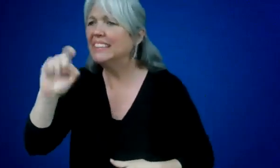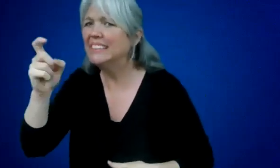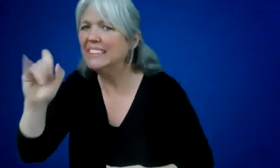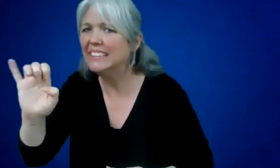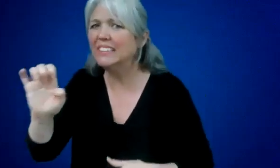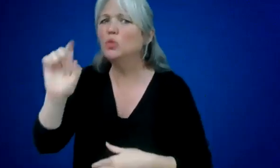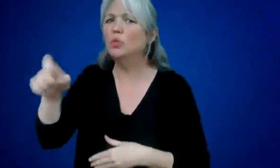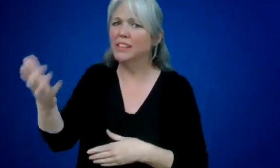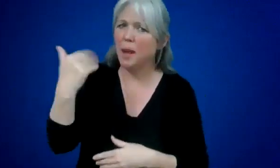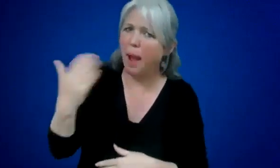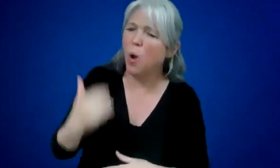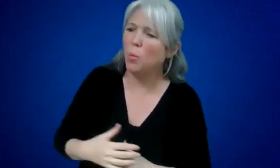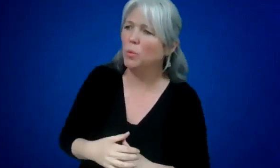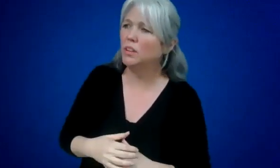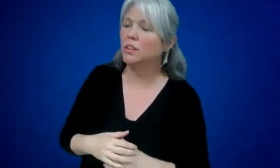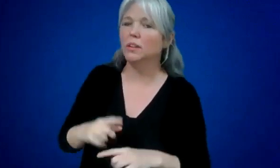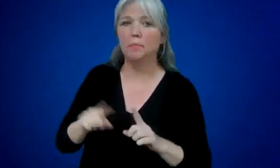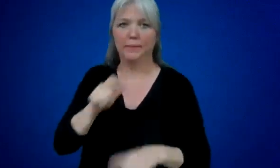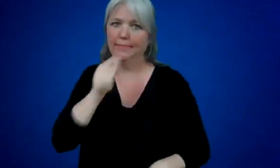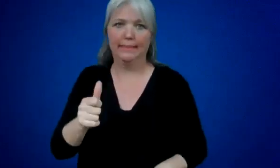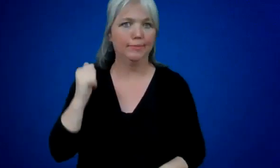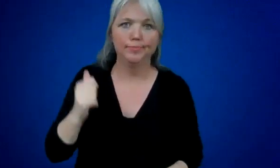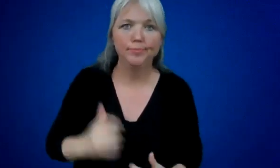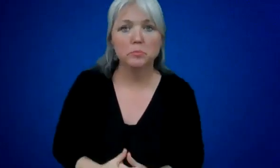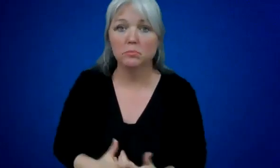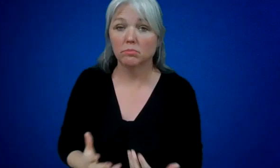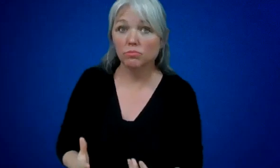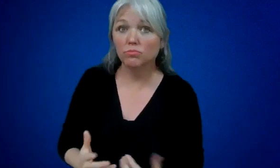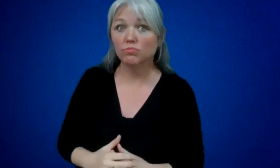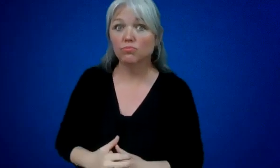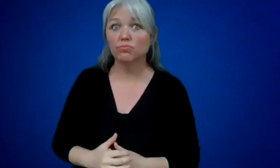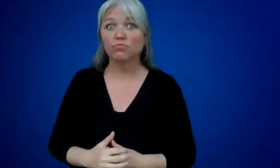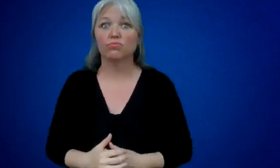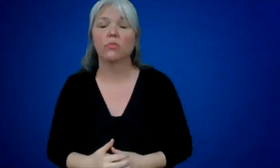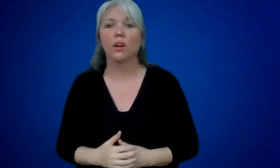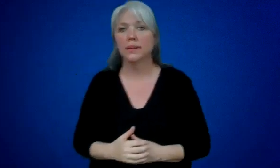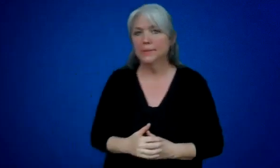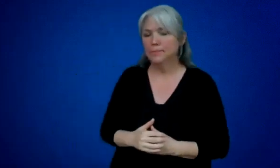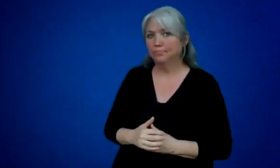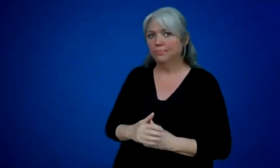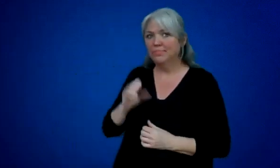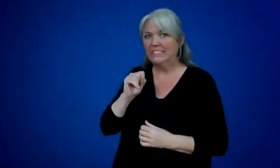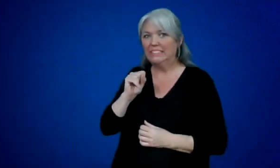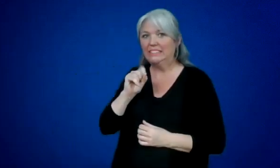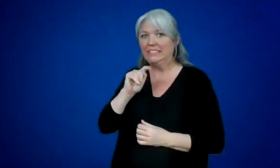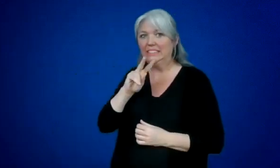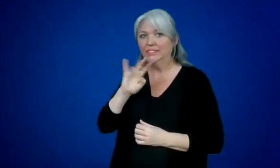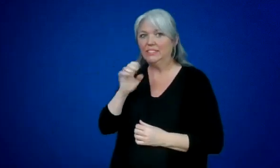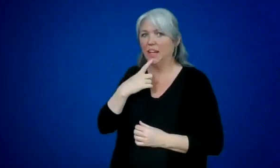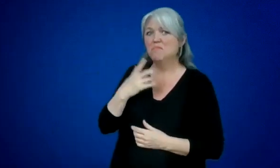out of there." But he didn't. "She's probably eating him right now," Stevie said.